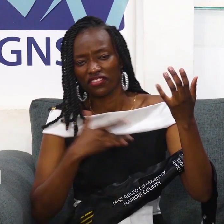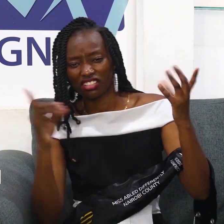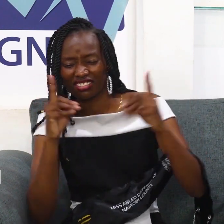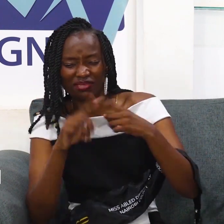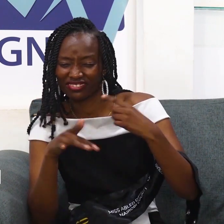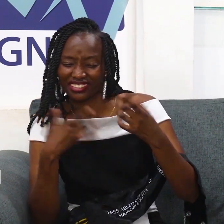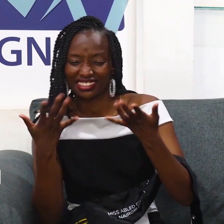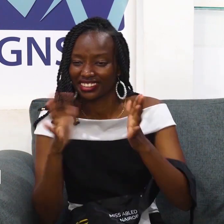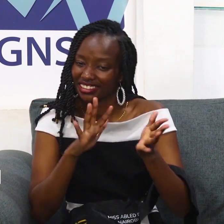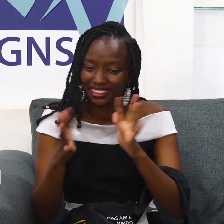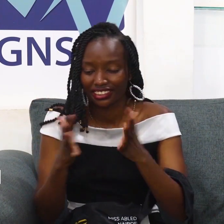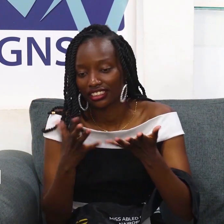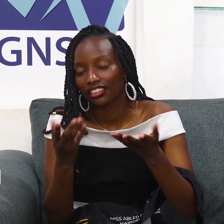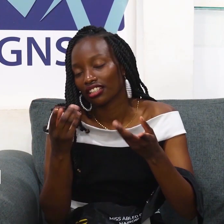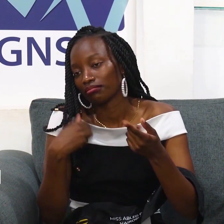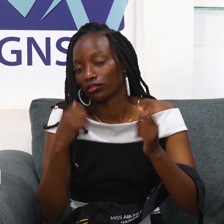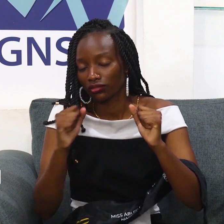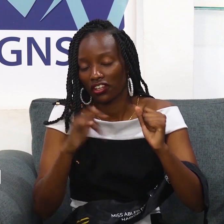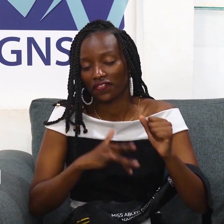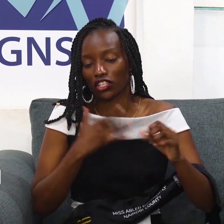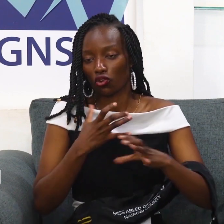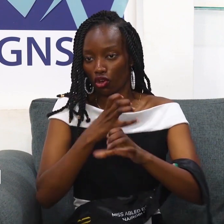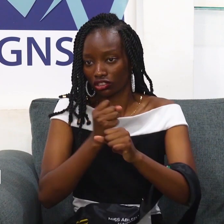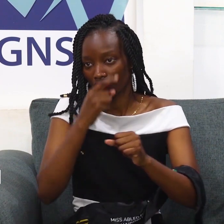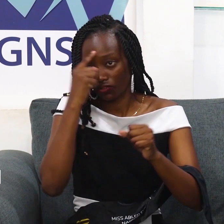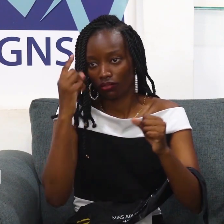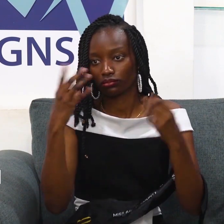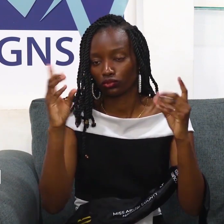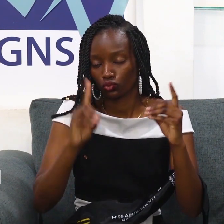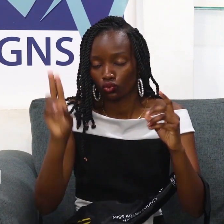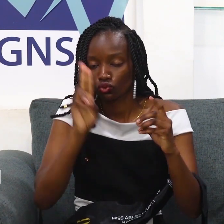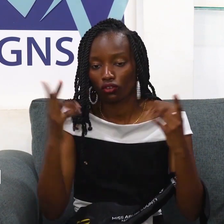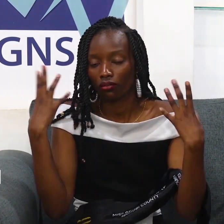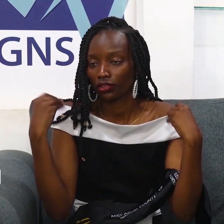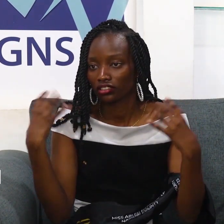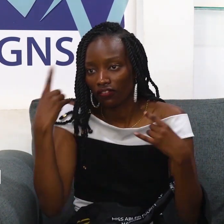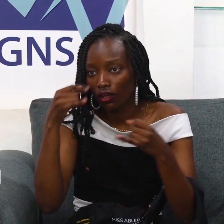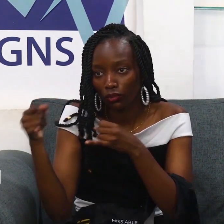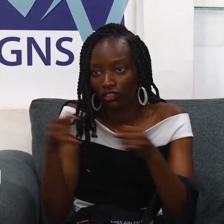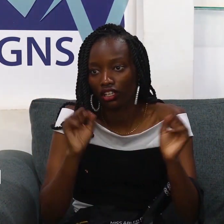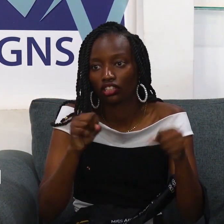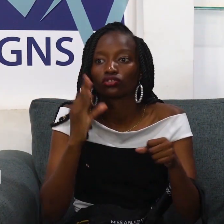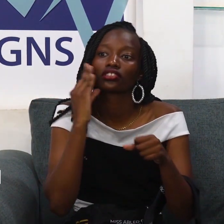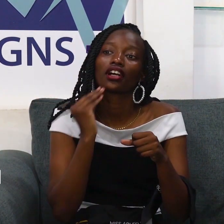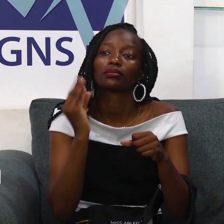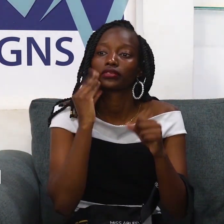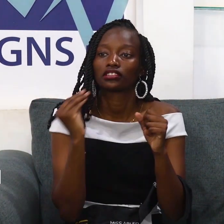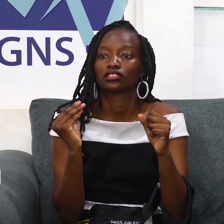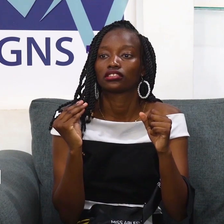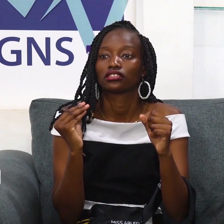So whenever we went for any dancing, it was for anything, it was just working with different organizations, and later